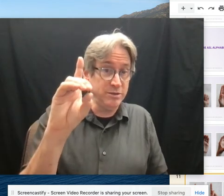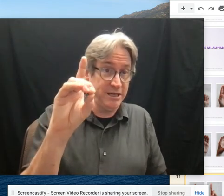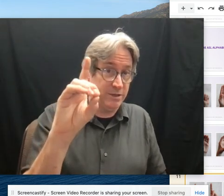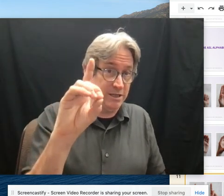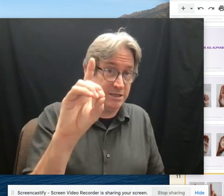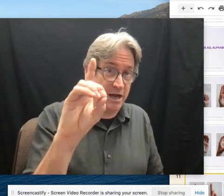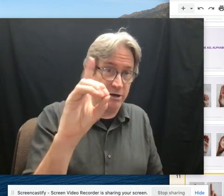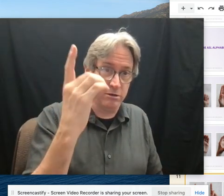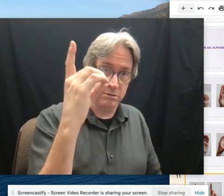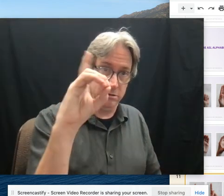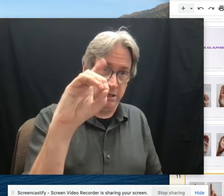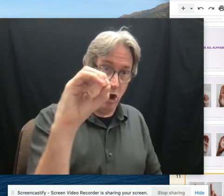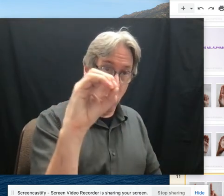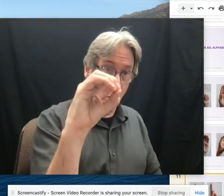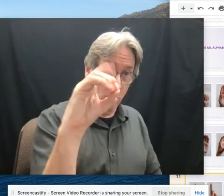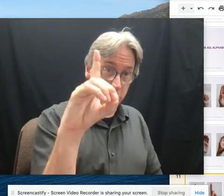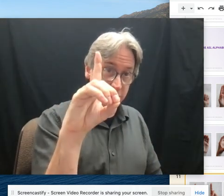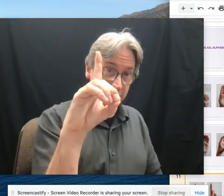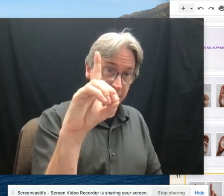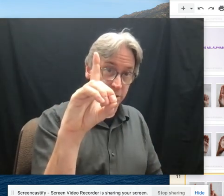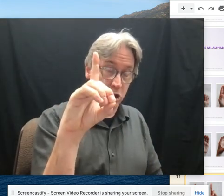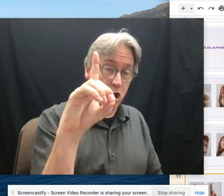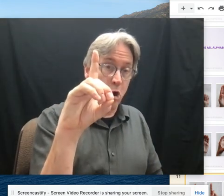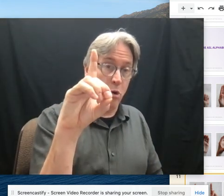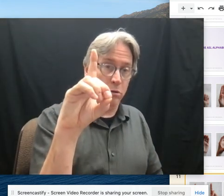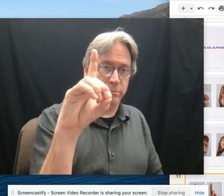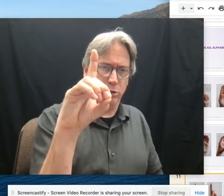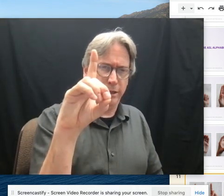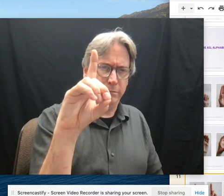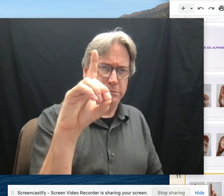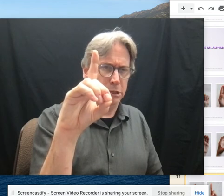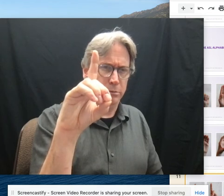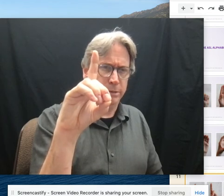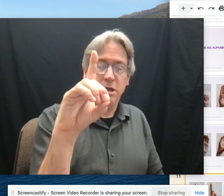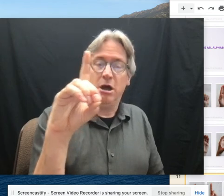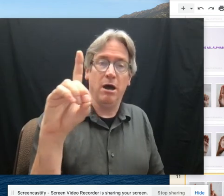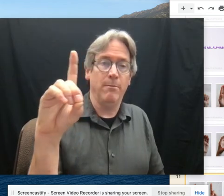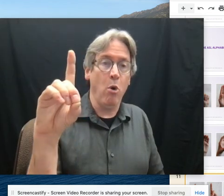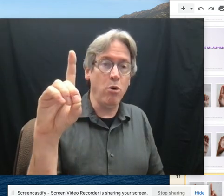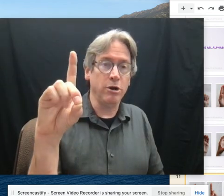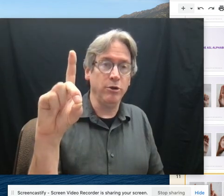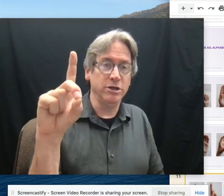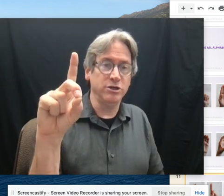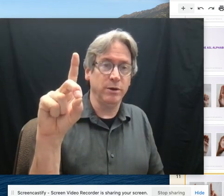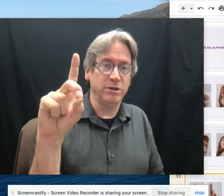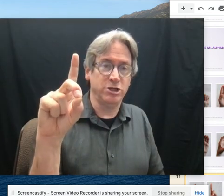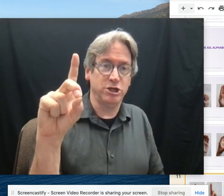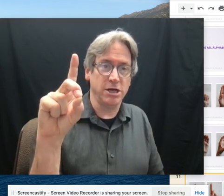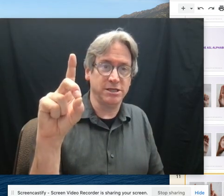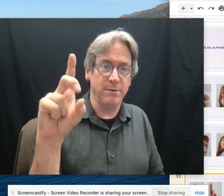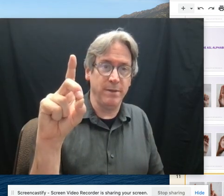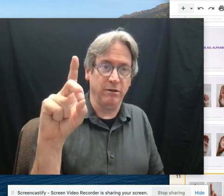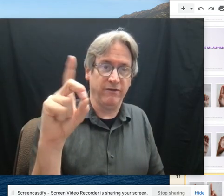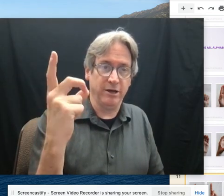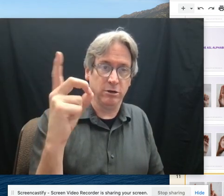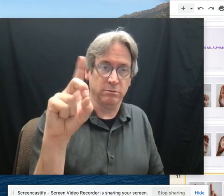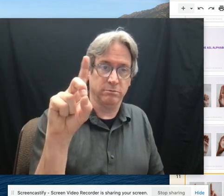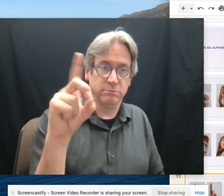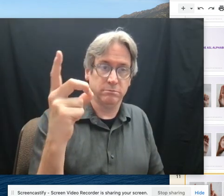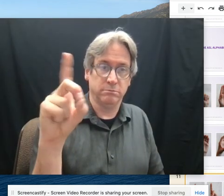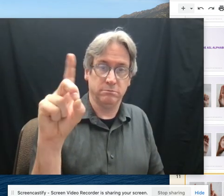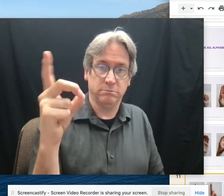can do D with the entire, like O, D, or O, D. No. Or you can do it with just the middle